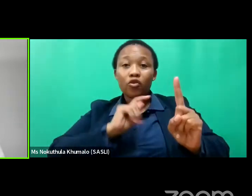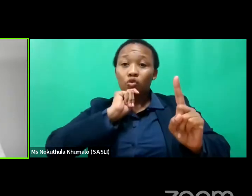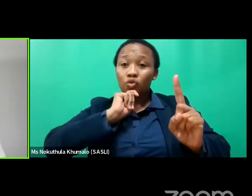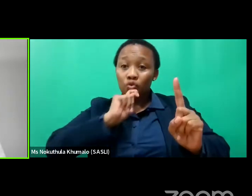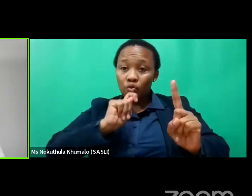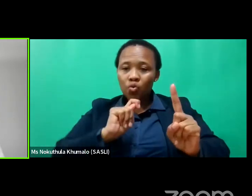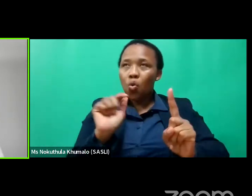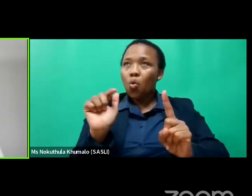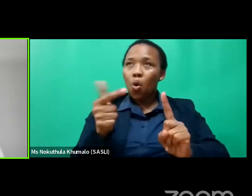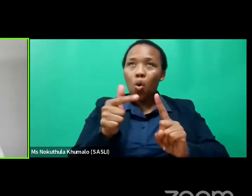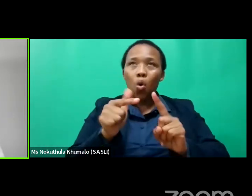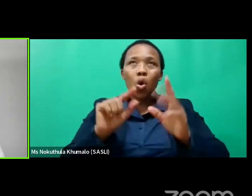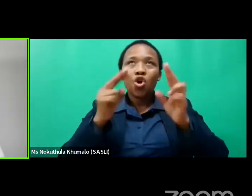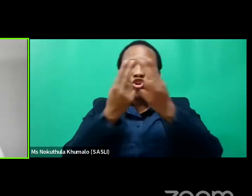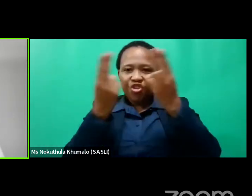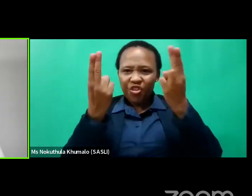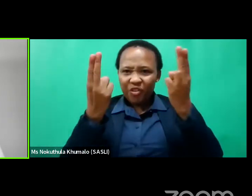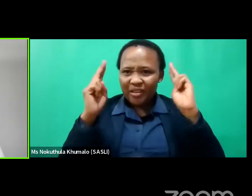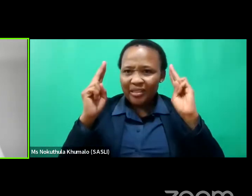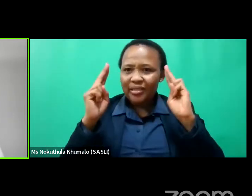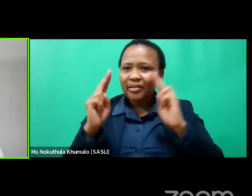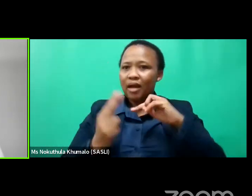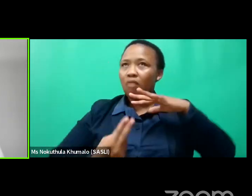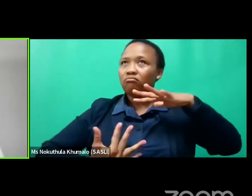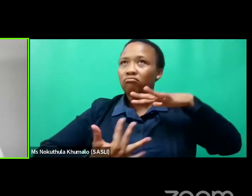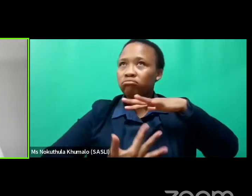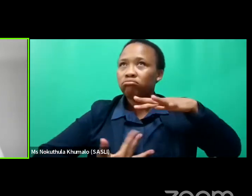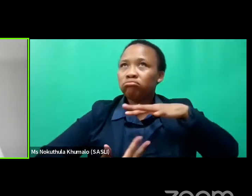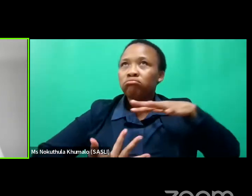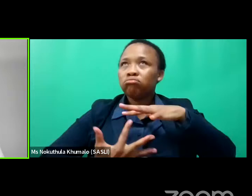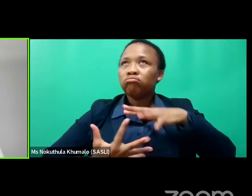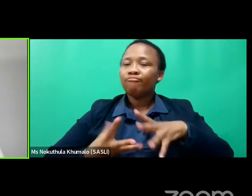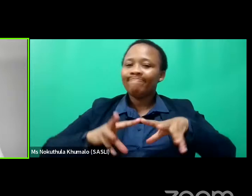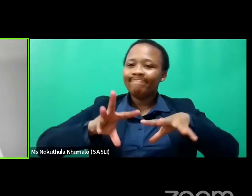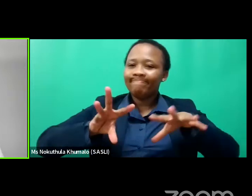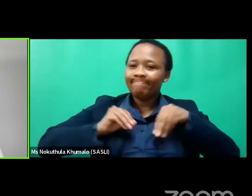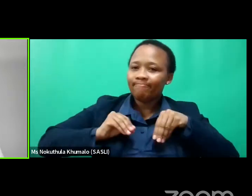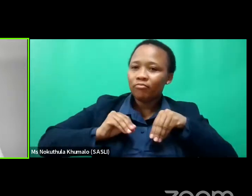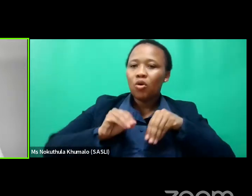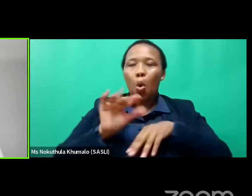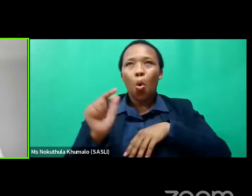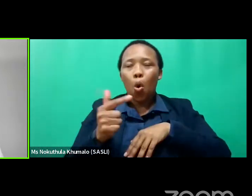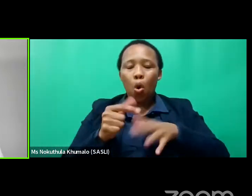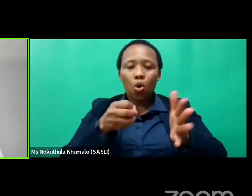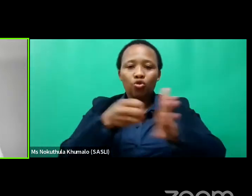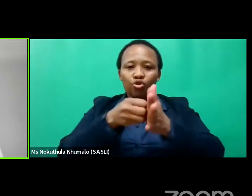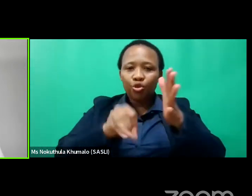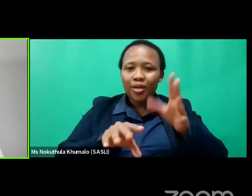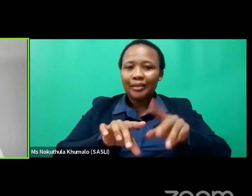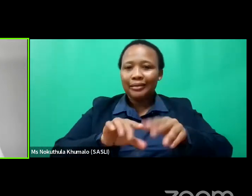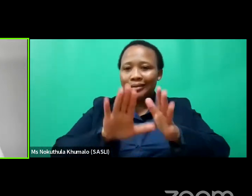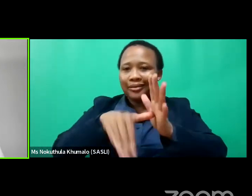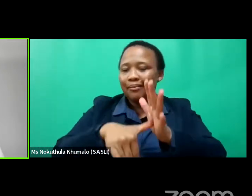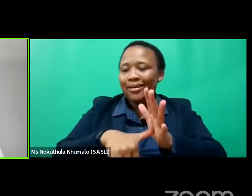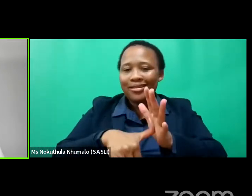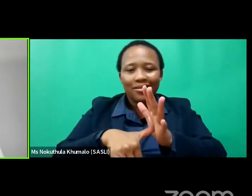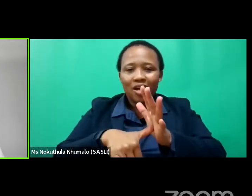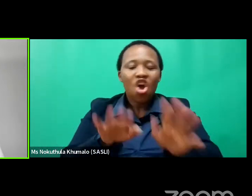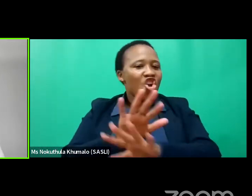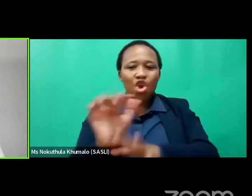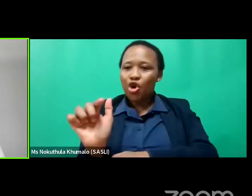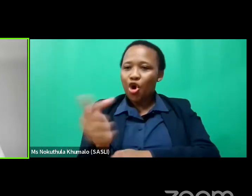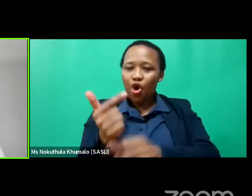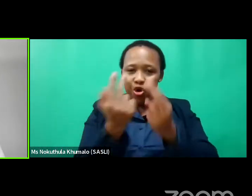and disabilities. And I don't think South Africa, in terms of its constitution, seeks to